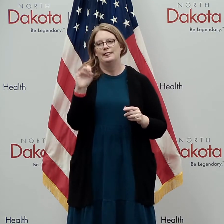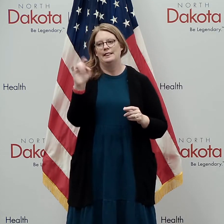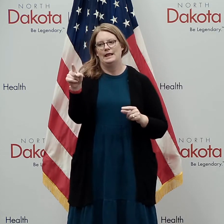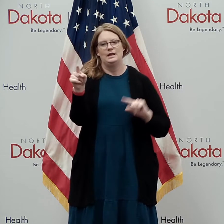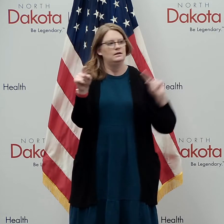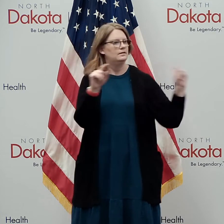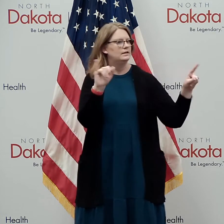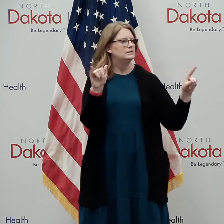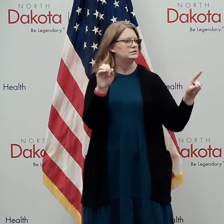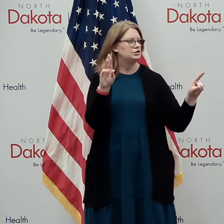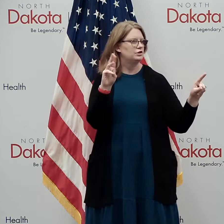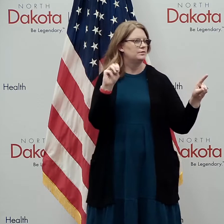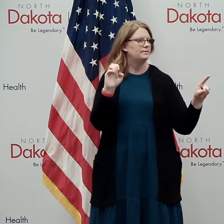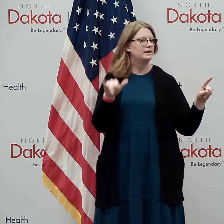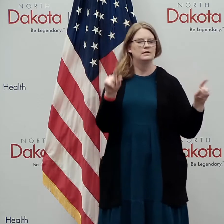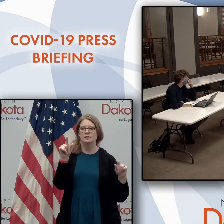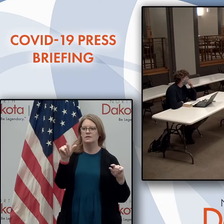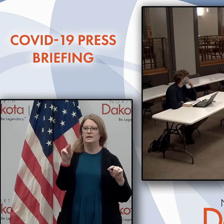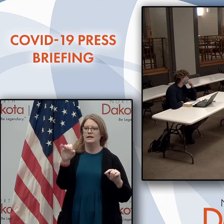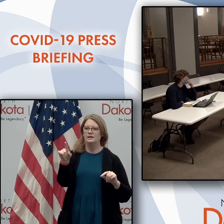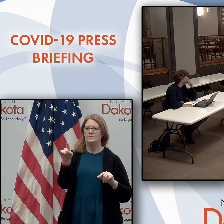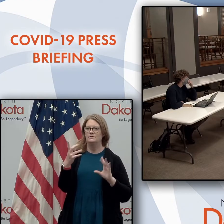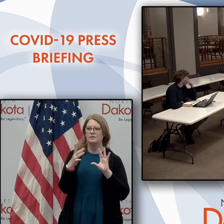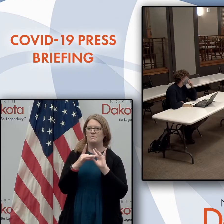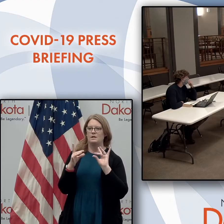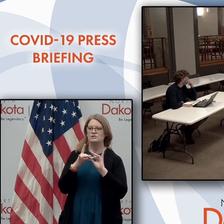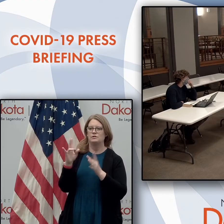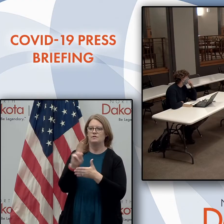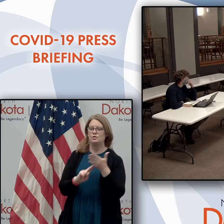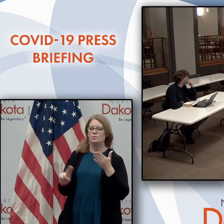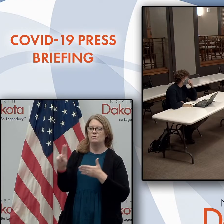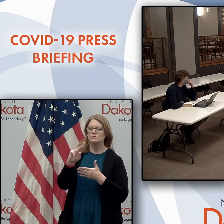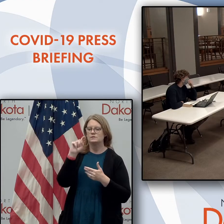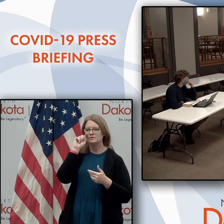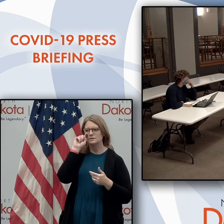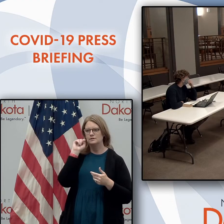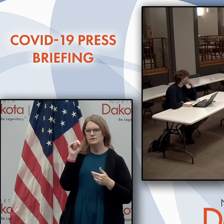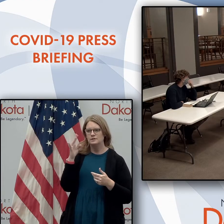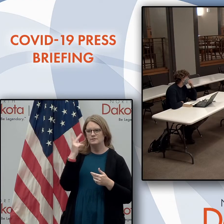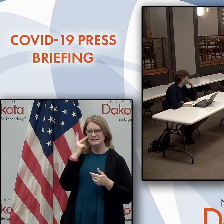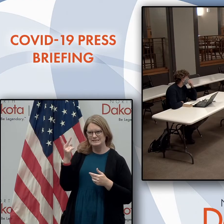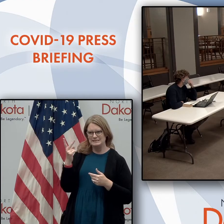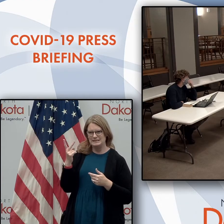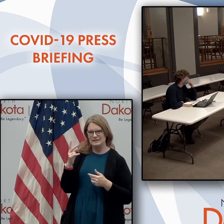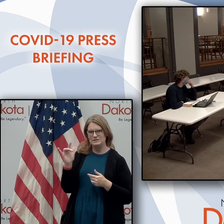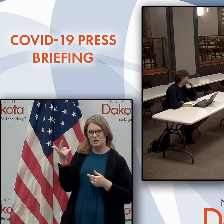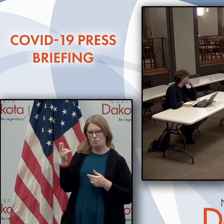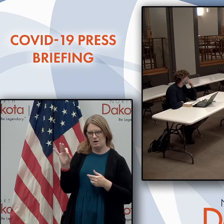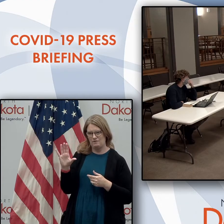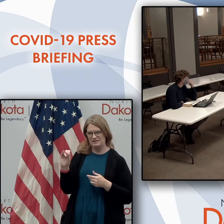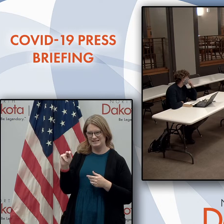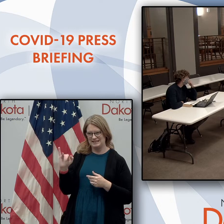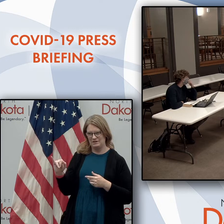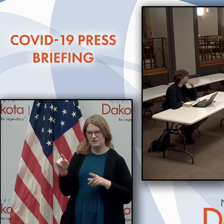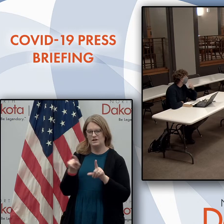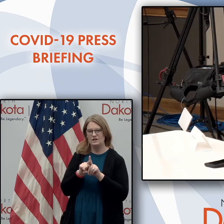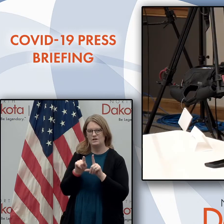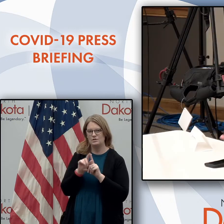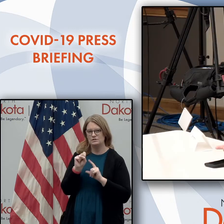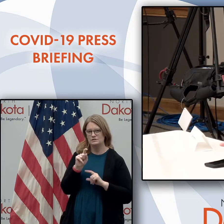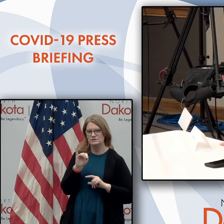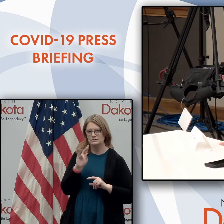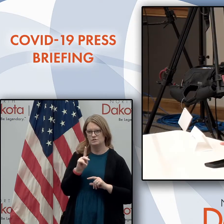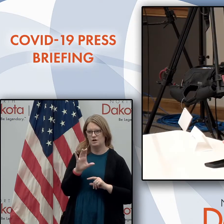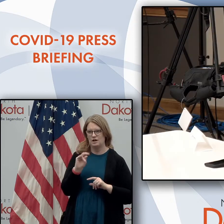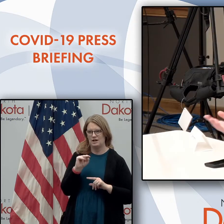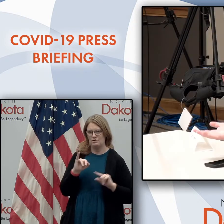then Jeremy. Governor, with the mention of universities, we've seen spikes in Grand Forks County as well as Stark County,